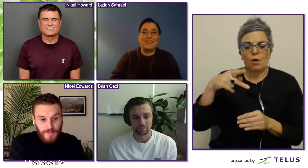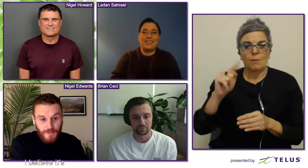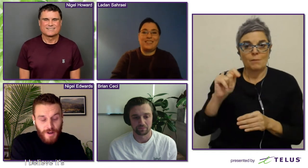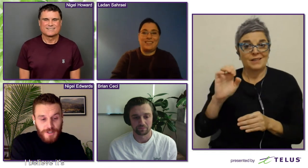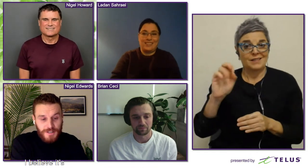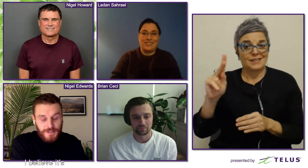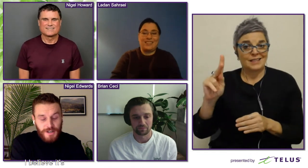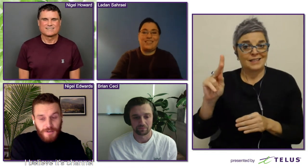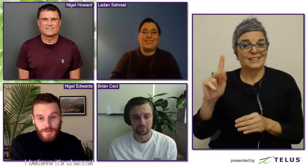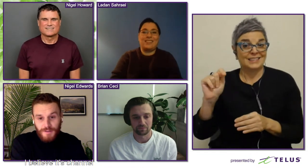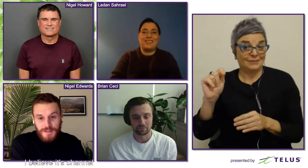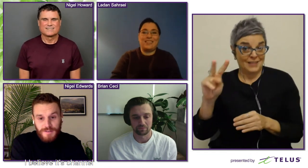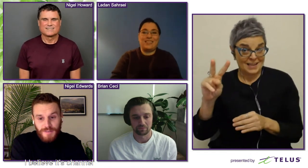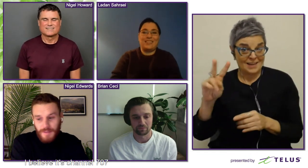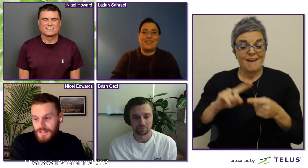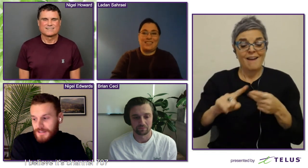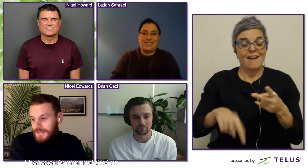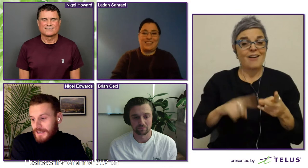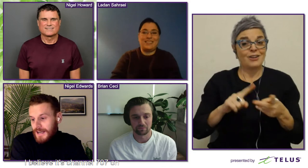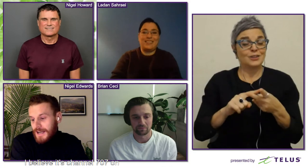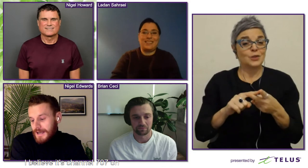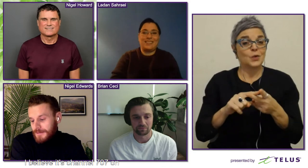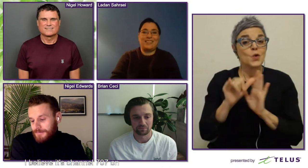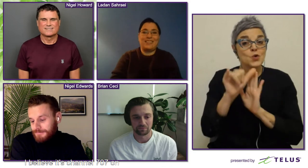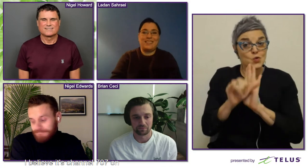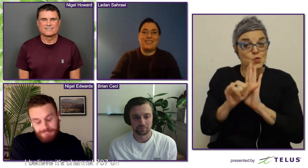So you can watch it and share it with your friends and family.